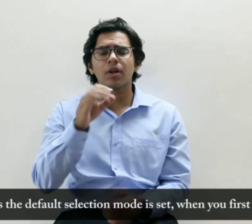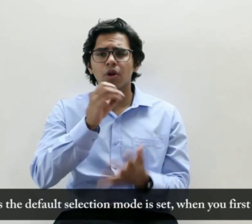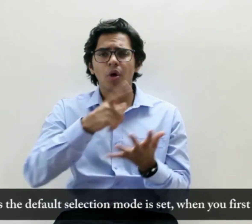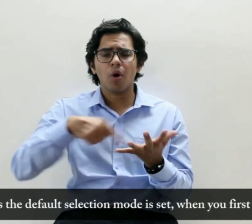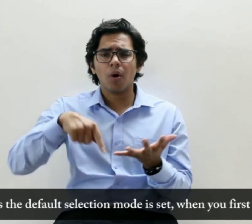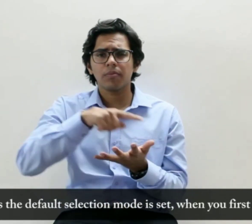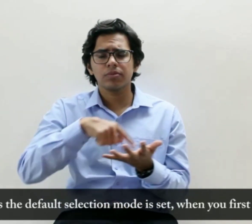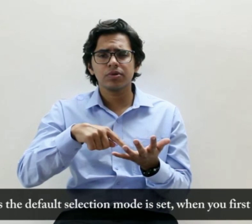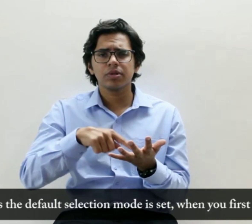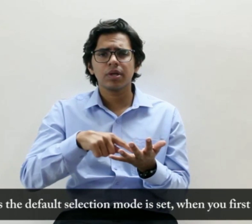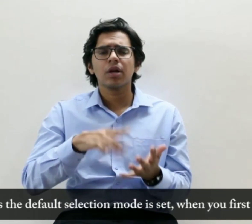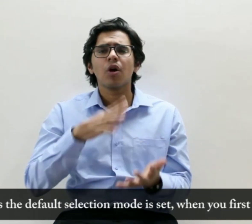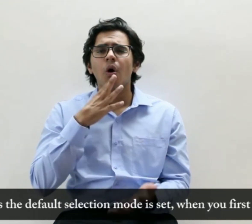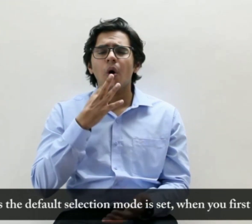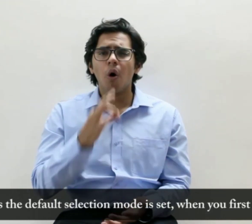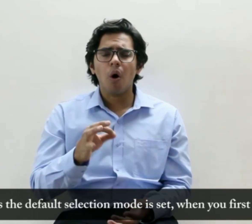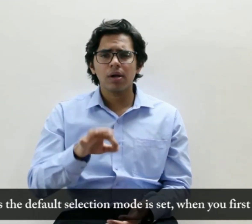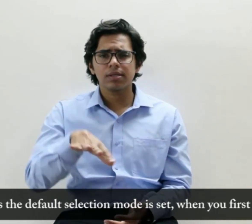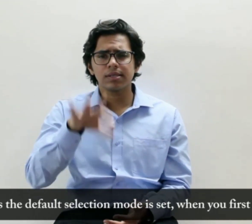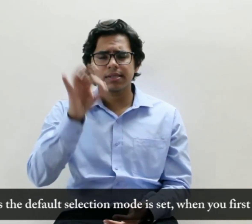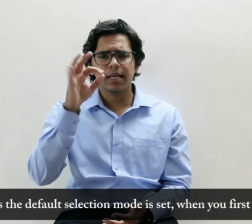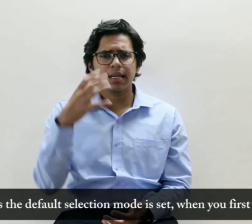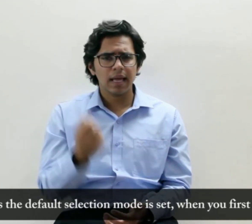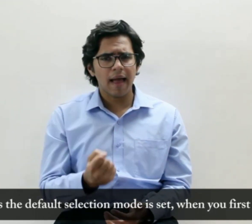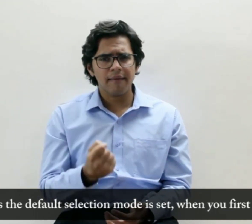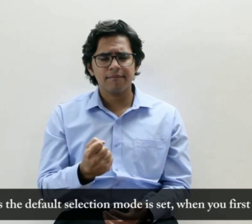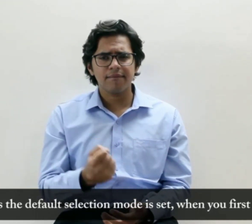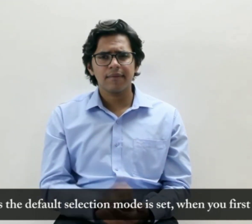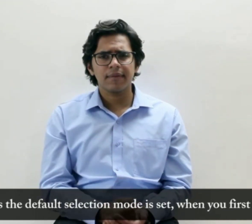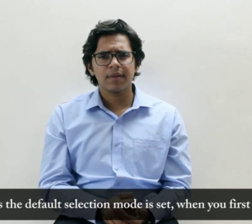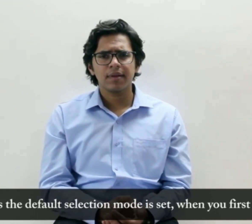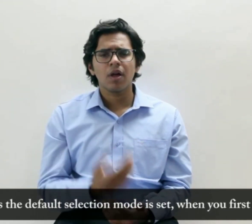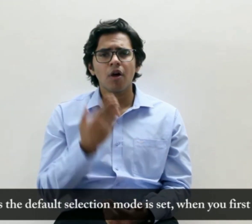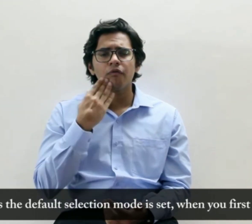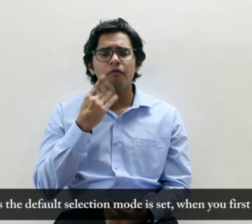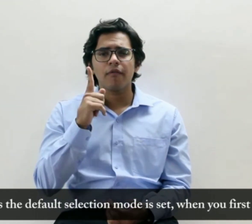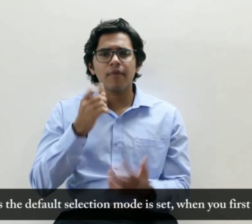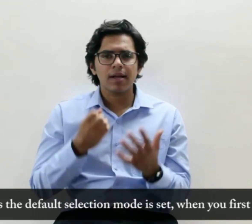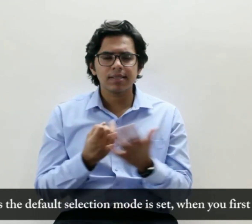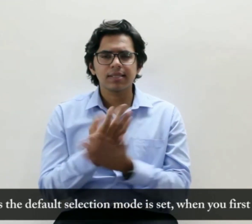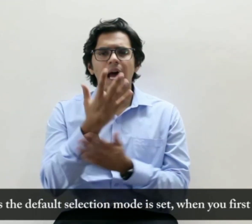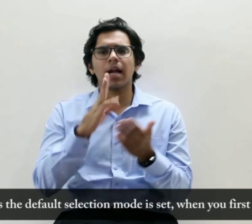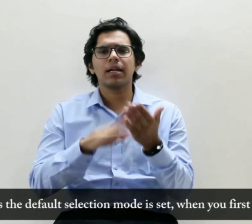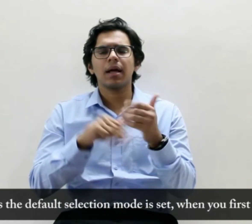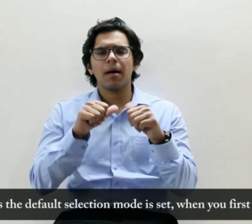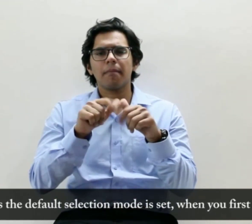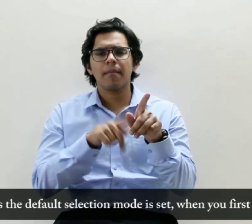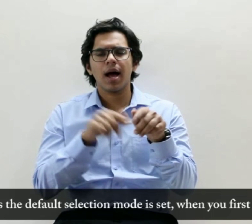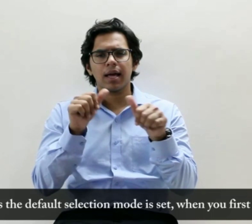In the objects, the default selection mode is set when you first start Maya.